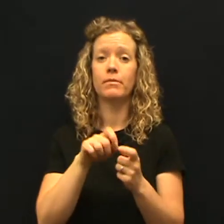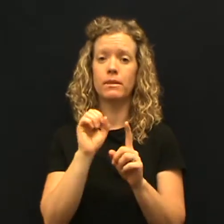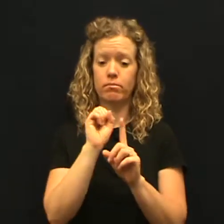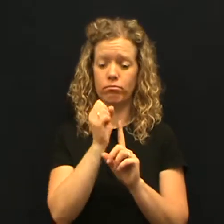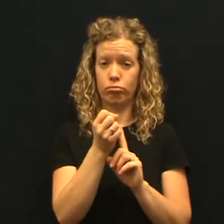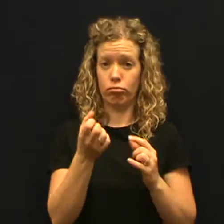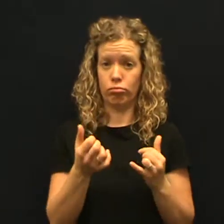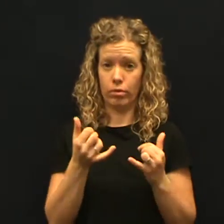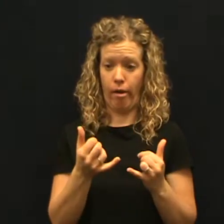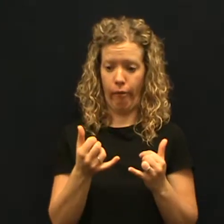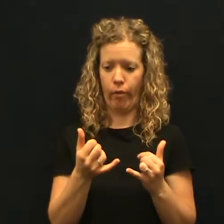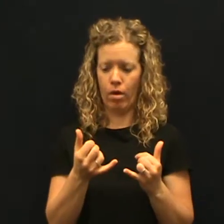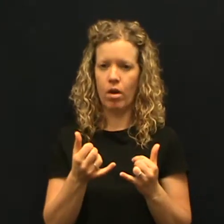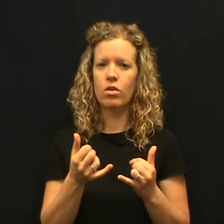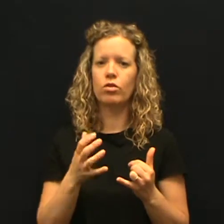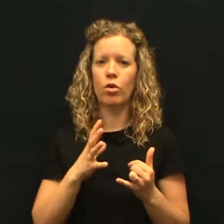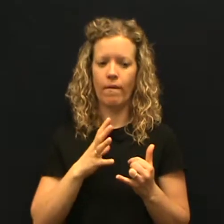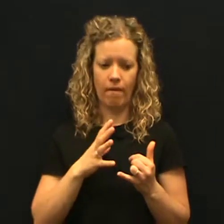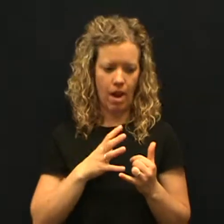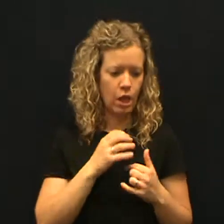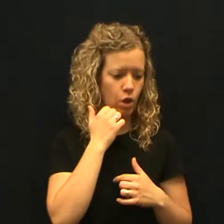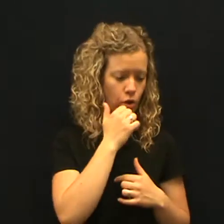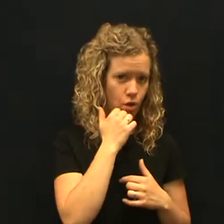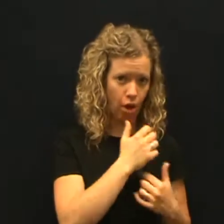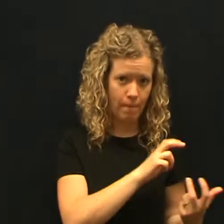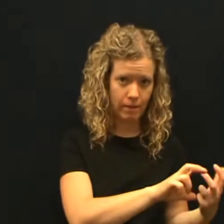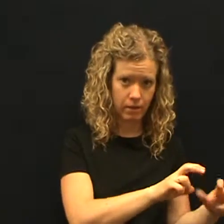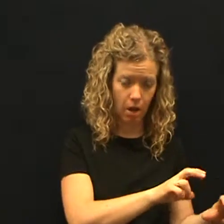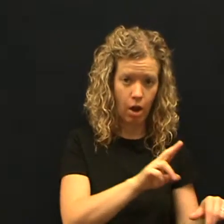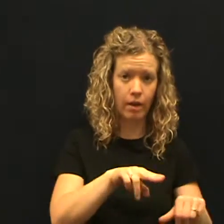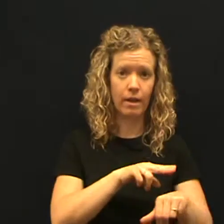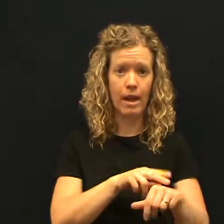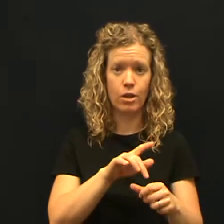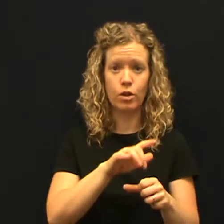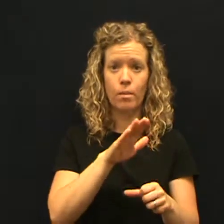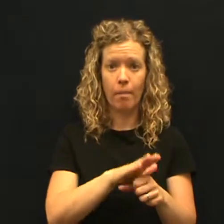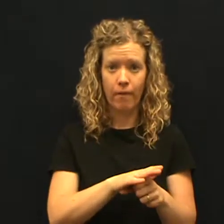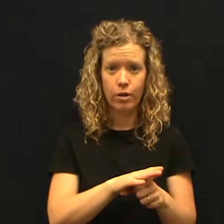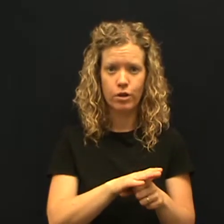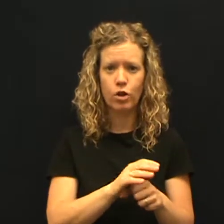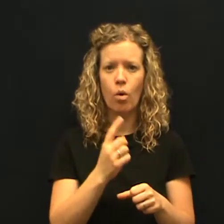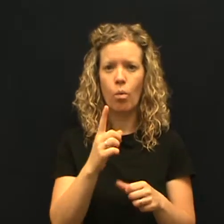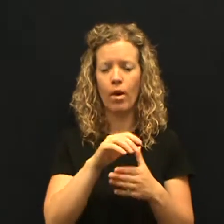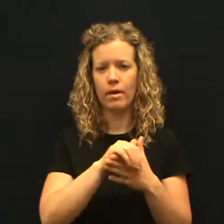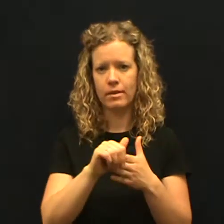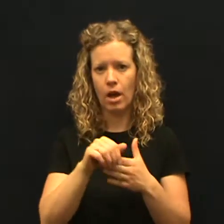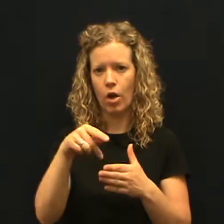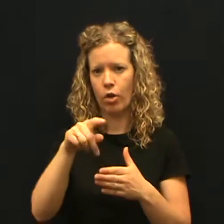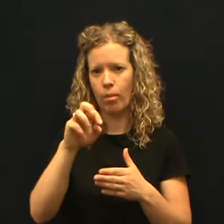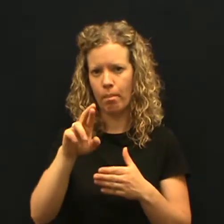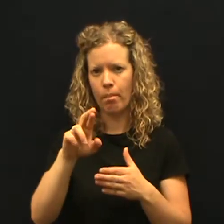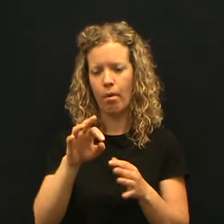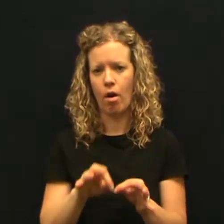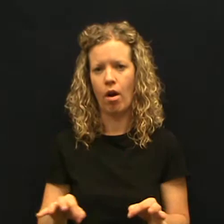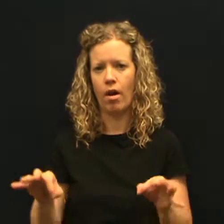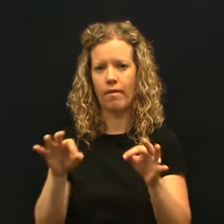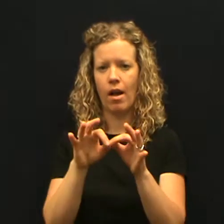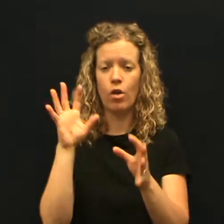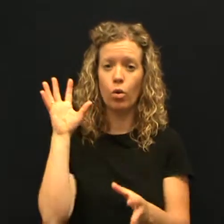in addition to its common stock, National Beverage has $1 par value cumulative preferred stock with a 7% dividend